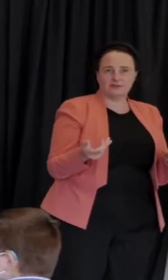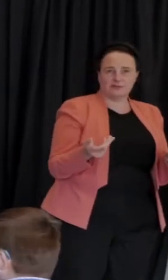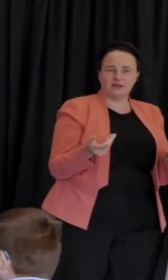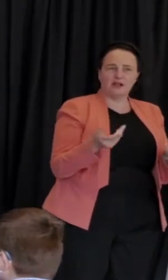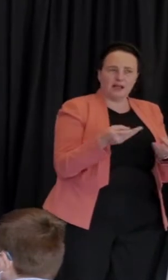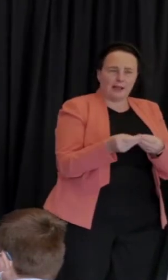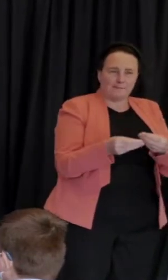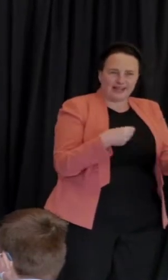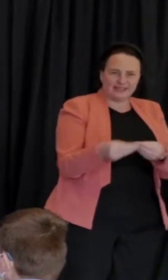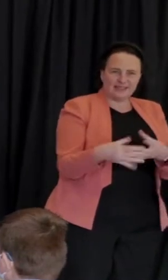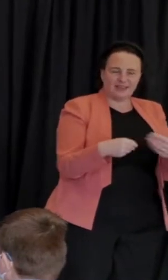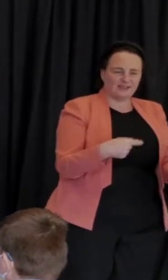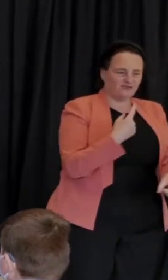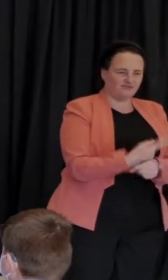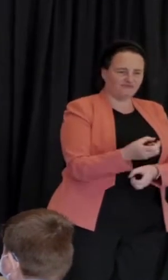materials and plastic objects that are